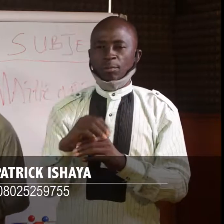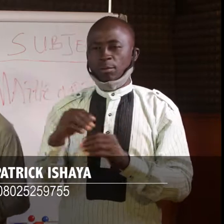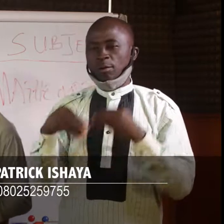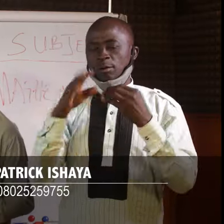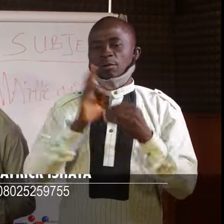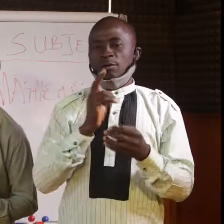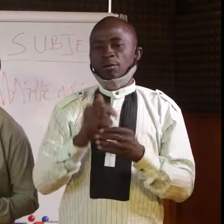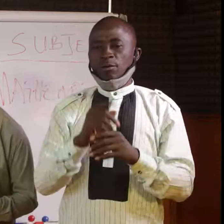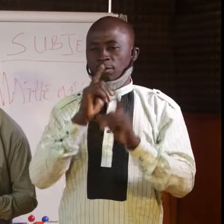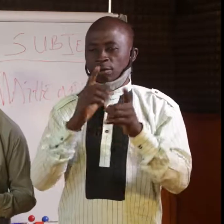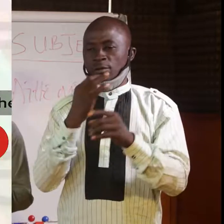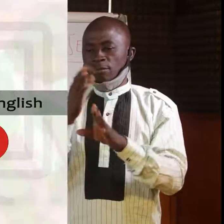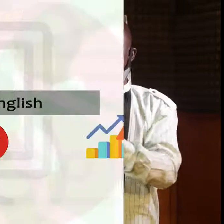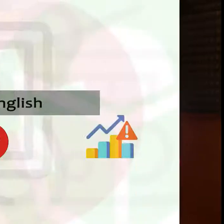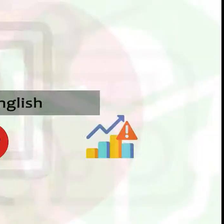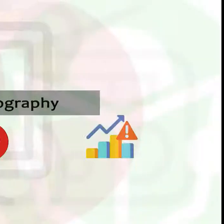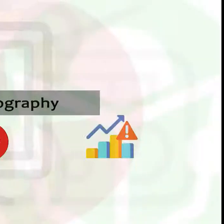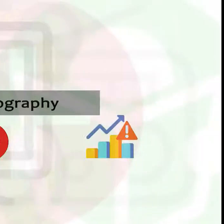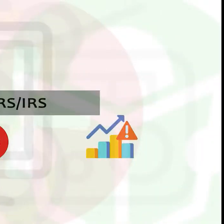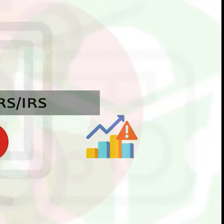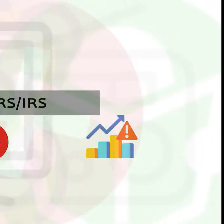the equation of the line.